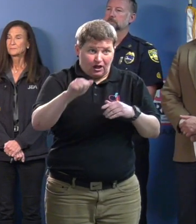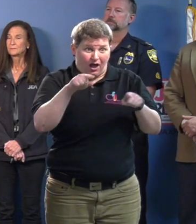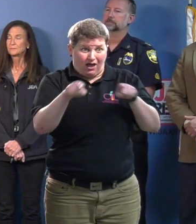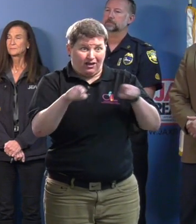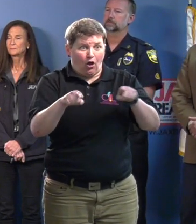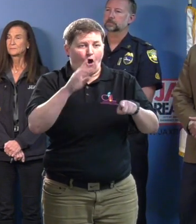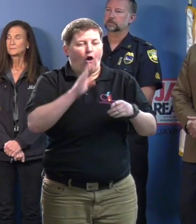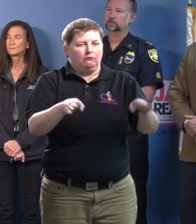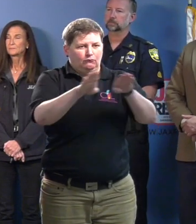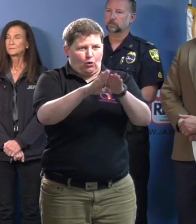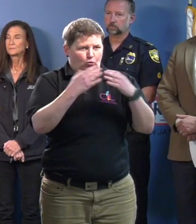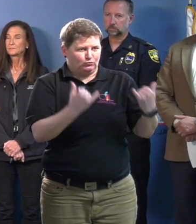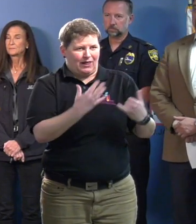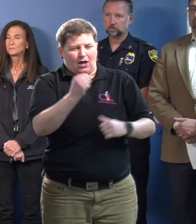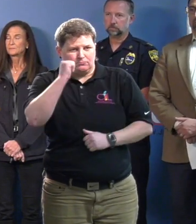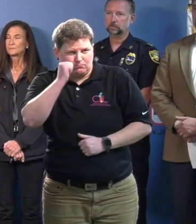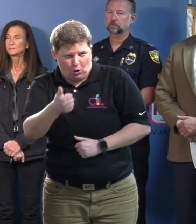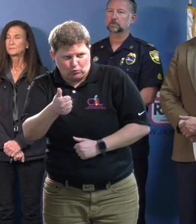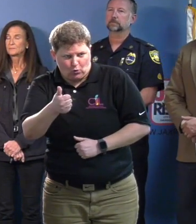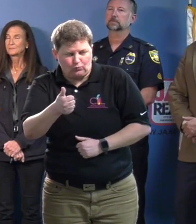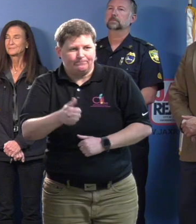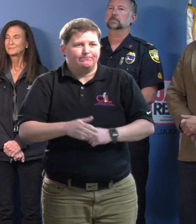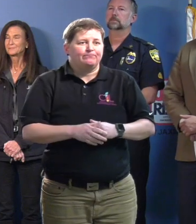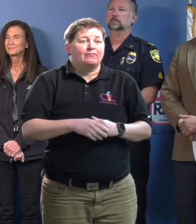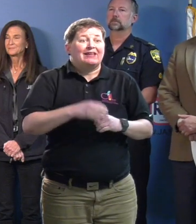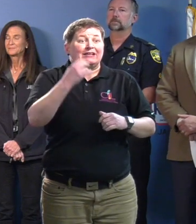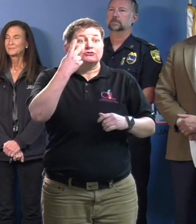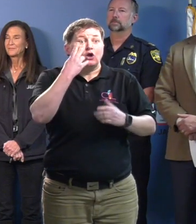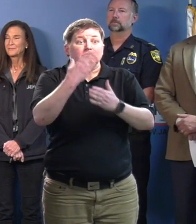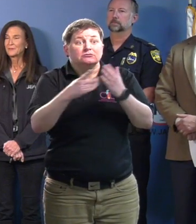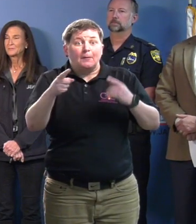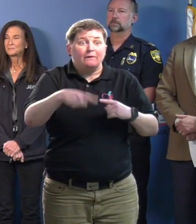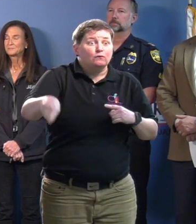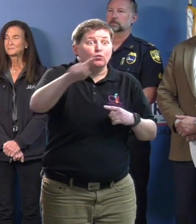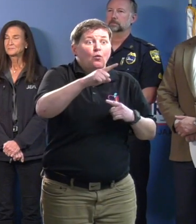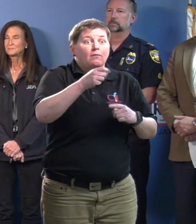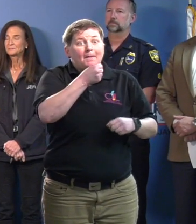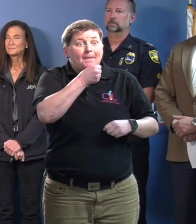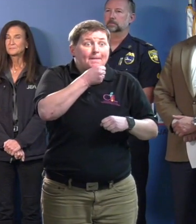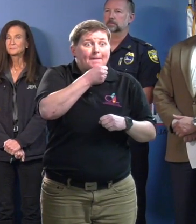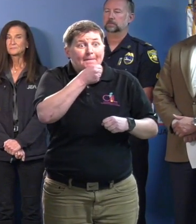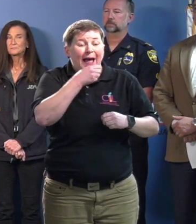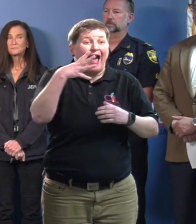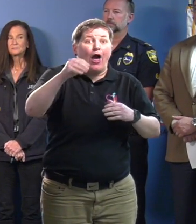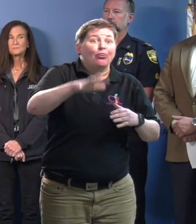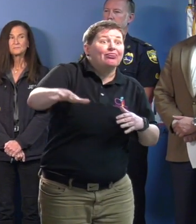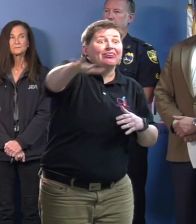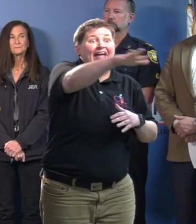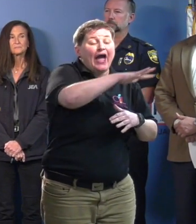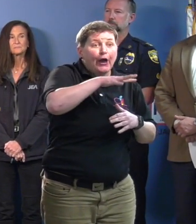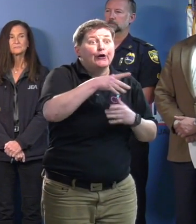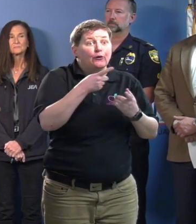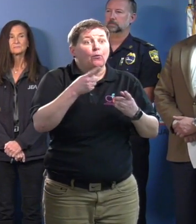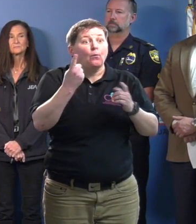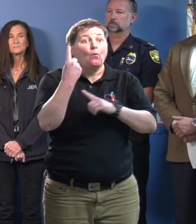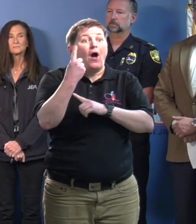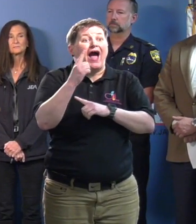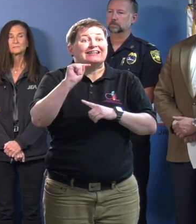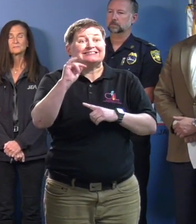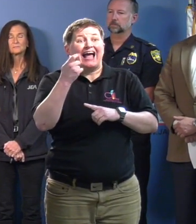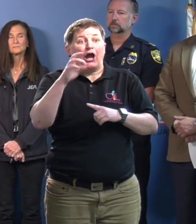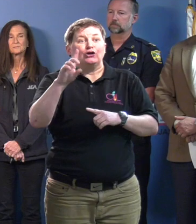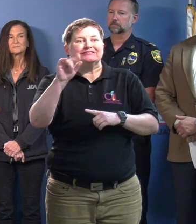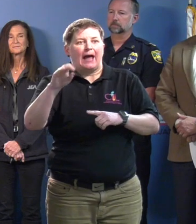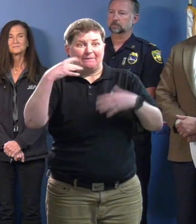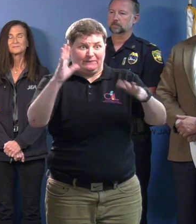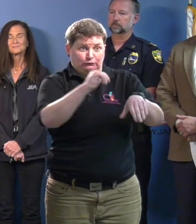seen some of you out reporting the Tiger dams one has been set up already. 2 more are going up at the beaches, and